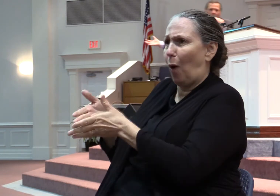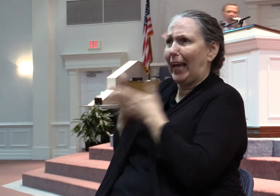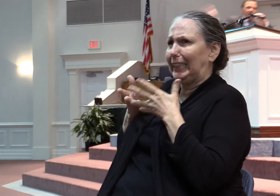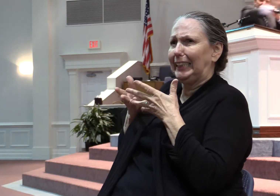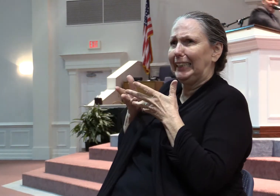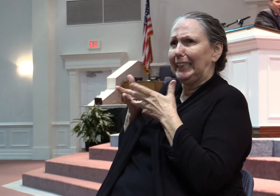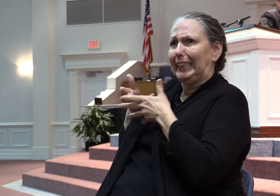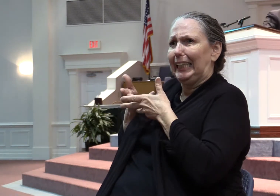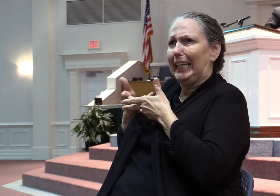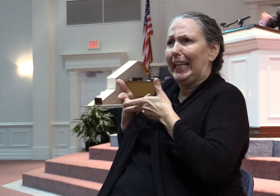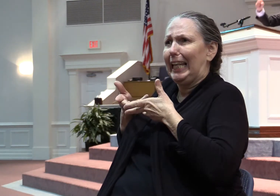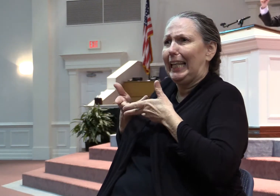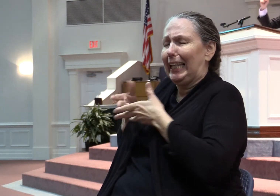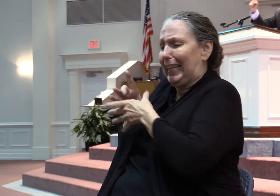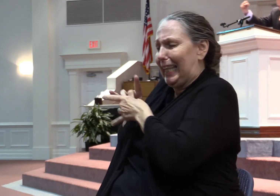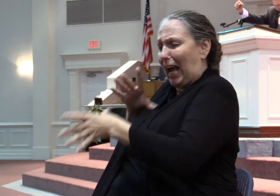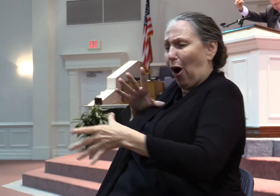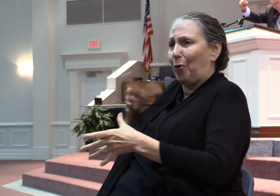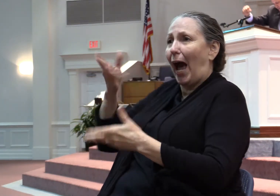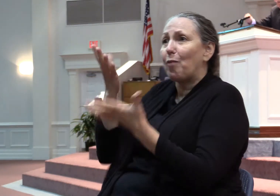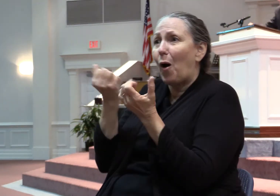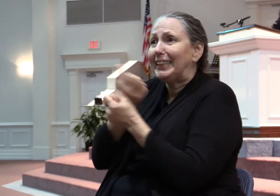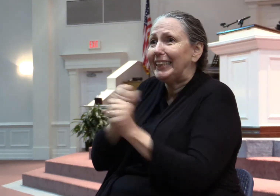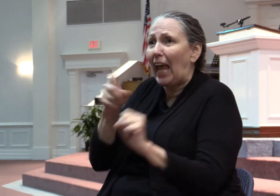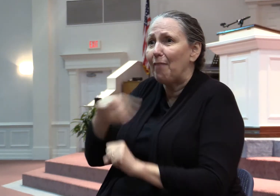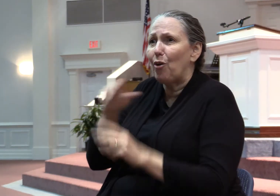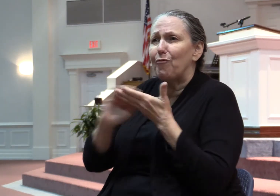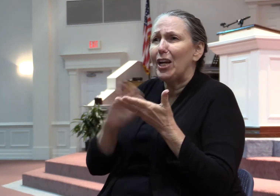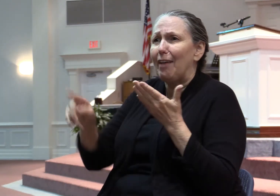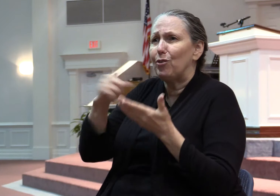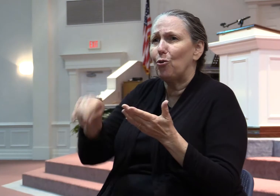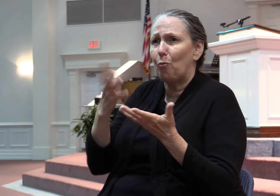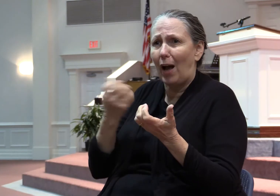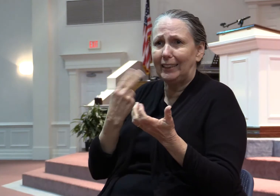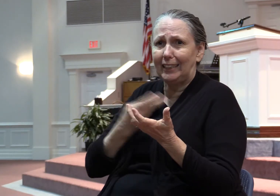God wants to save you. God wants to forgive you.